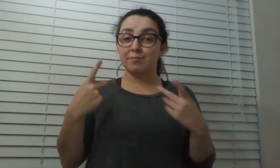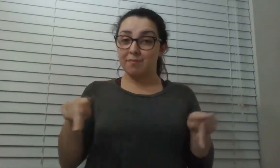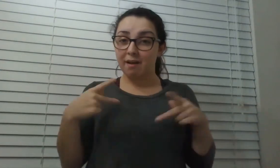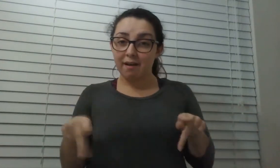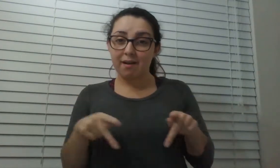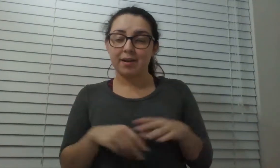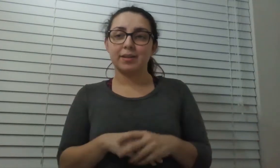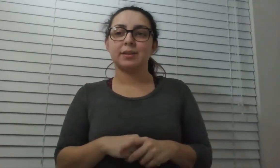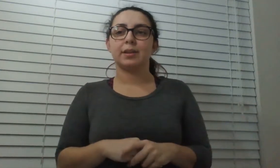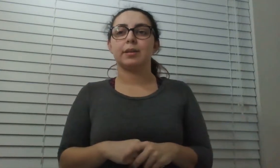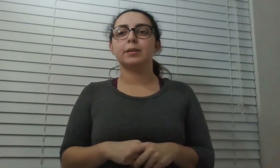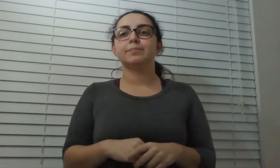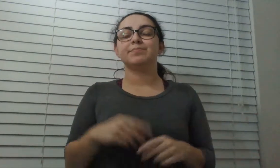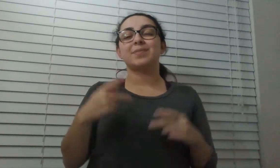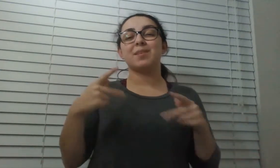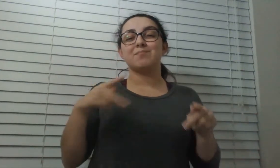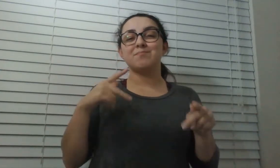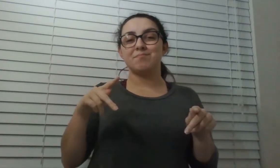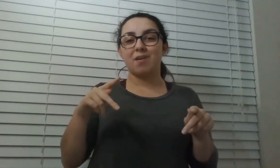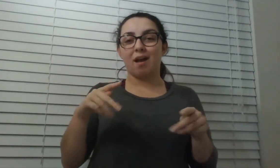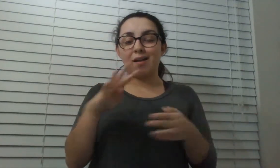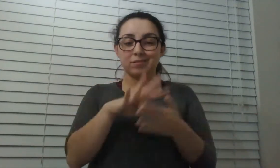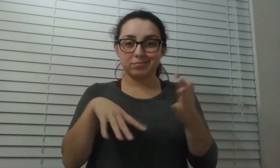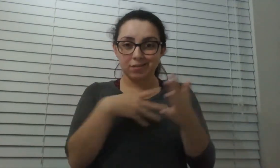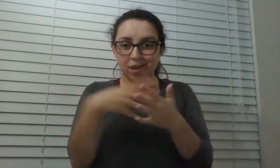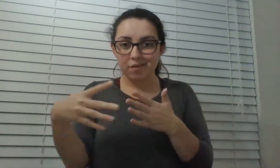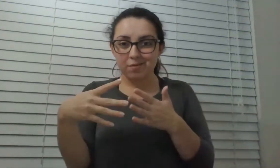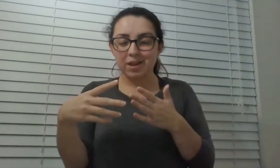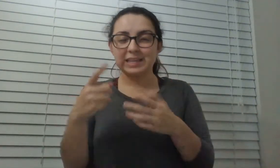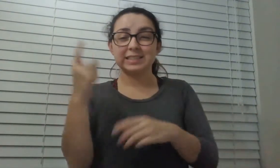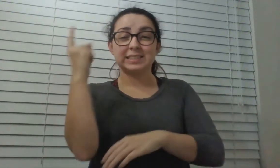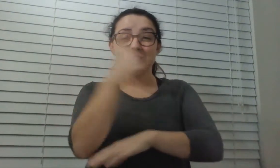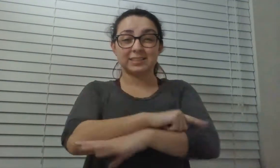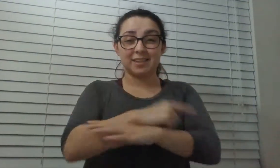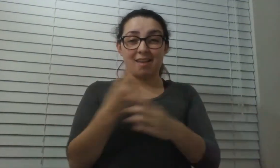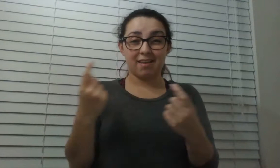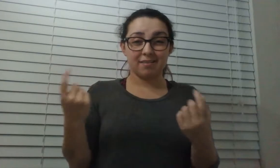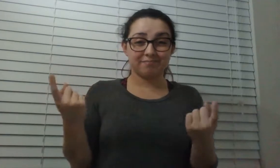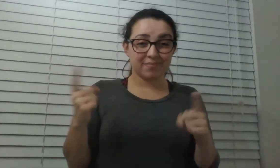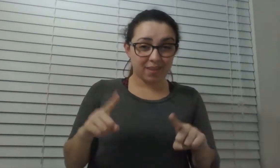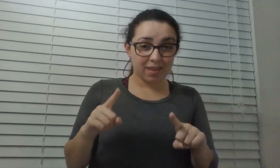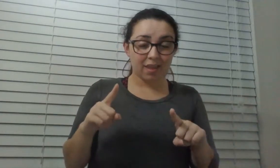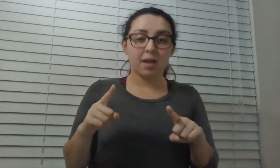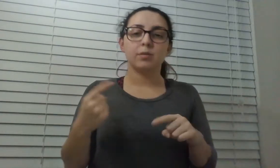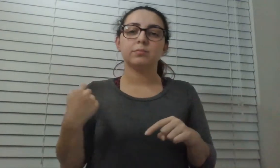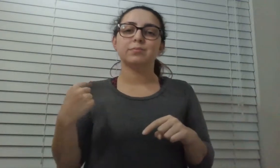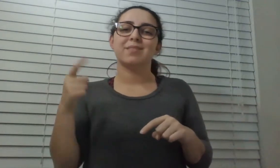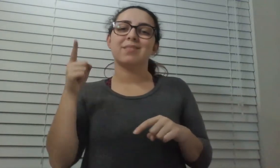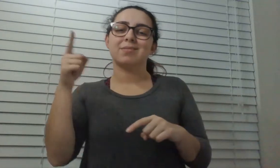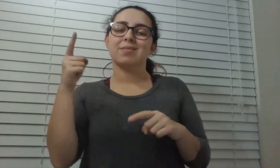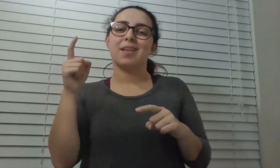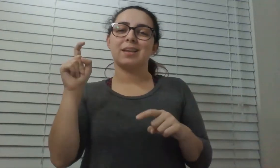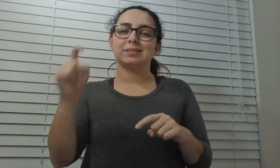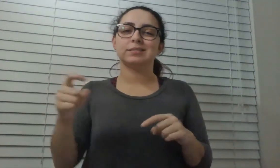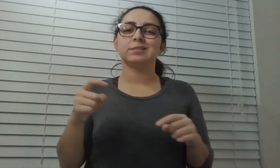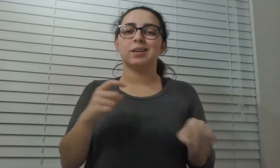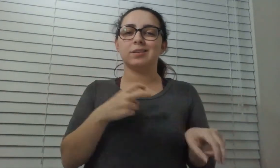very day that we were to move again. So my father was once again transferred, this time